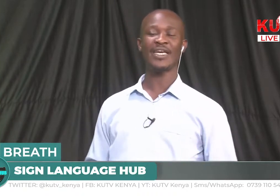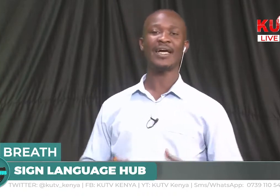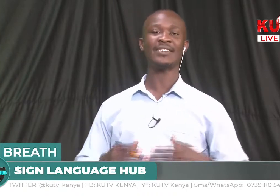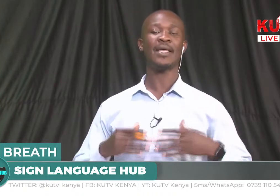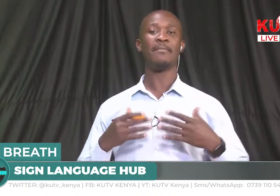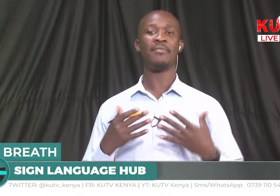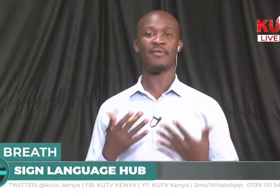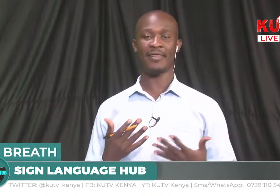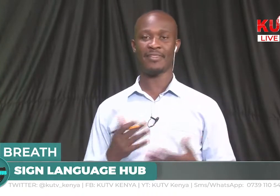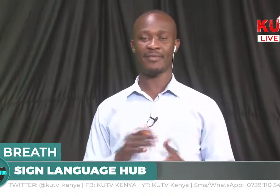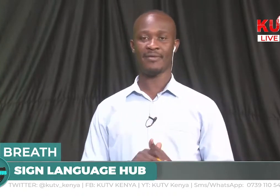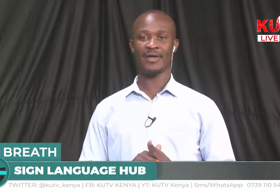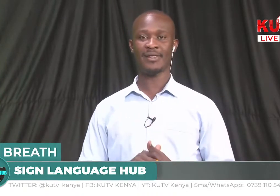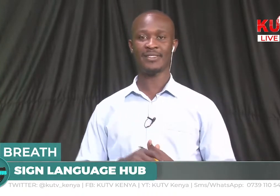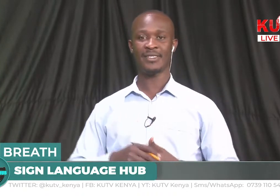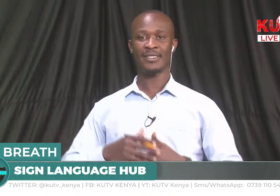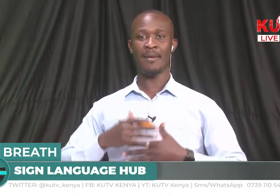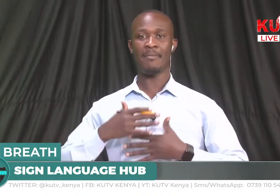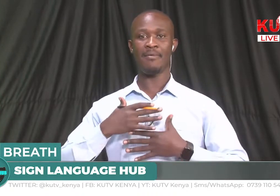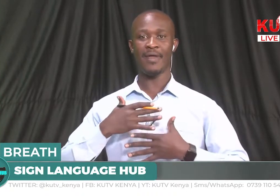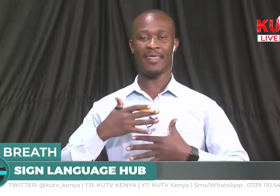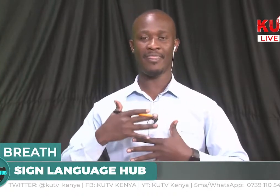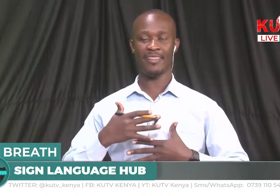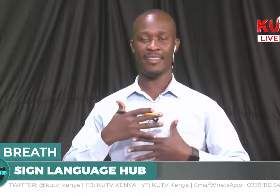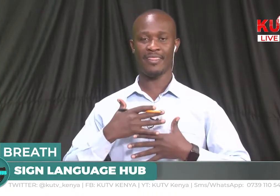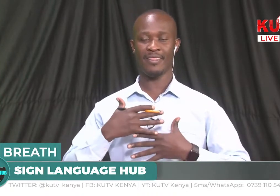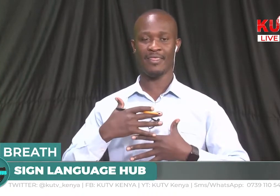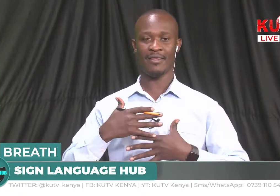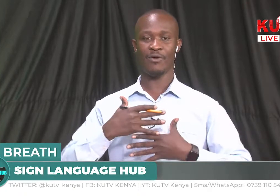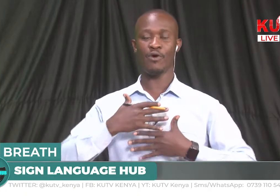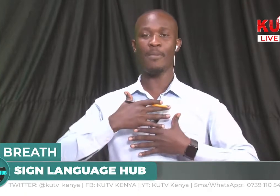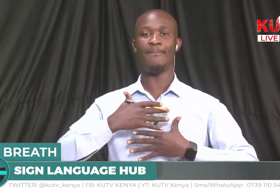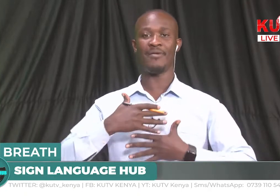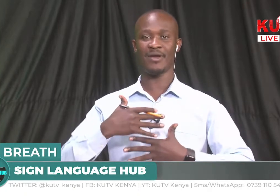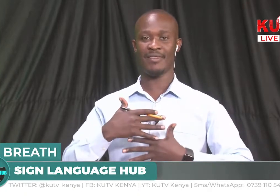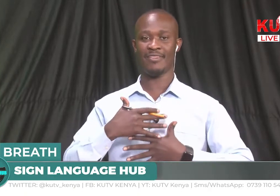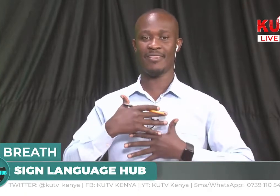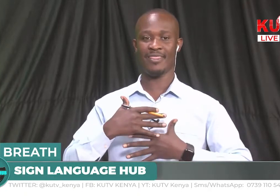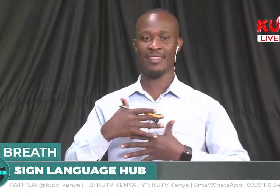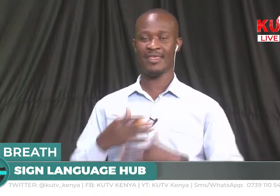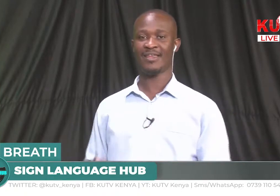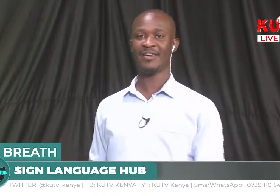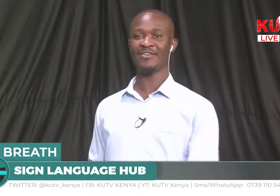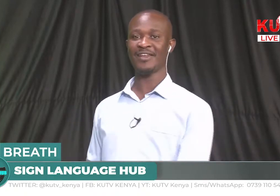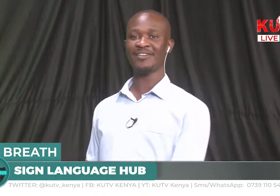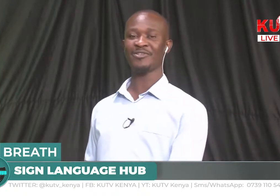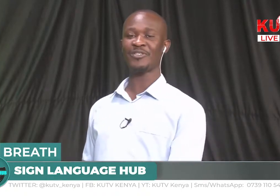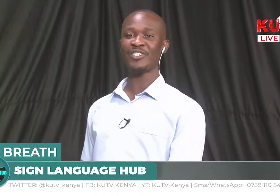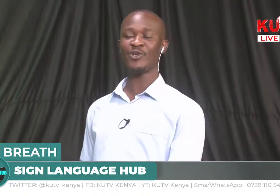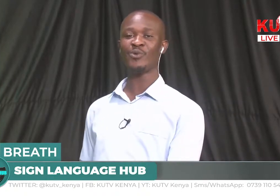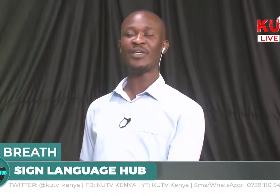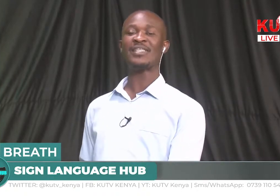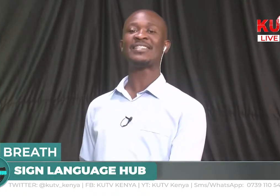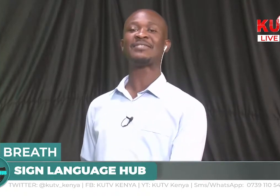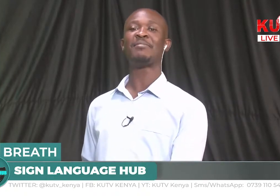as breath, right? Breath or breathe. Okay, let's continue.